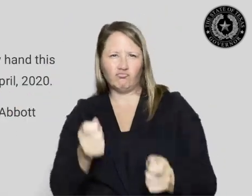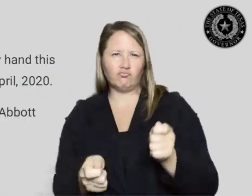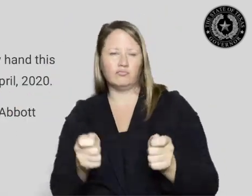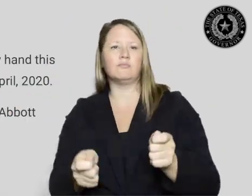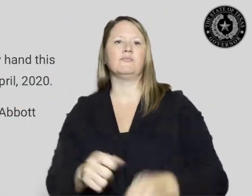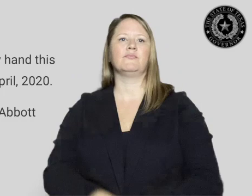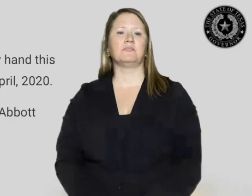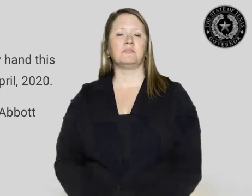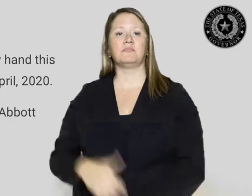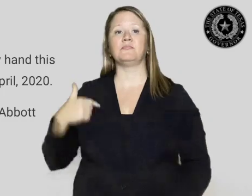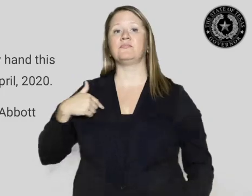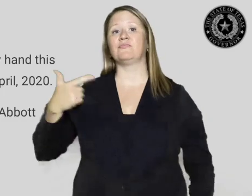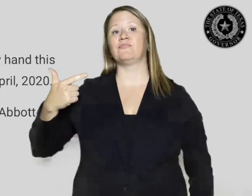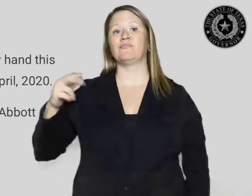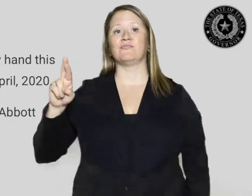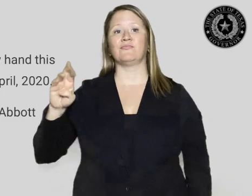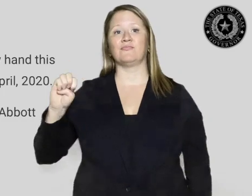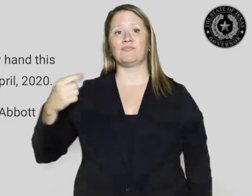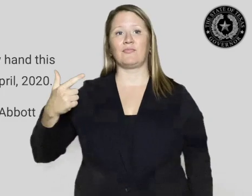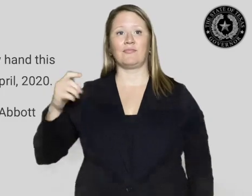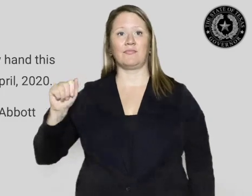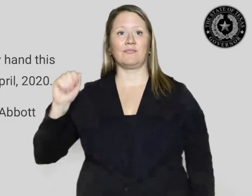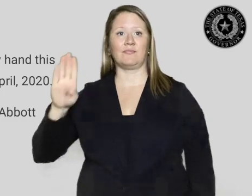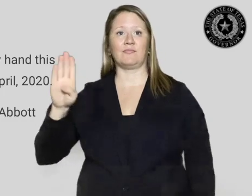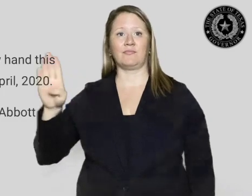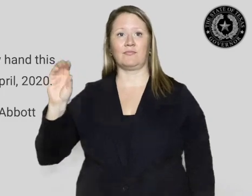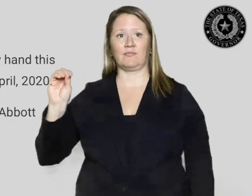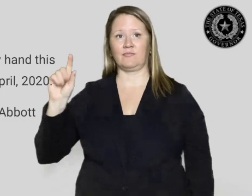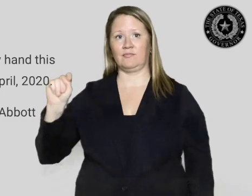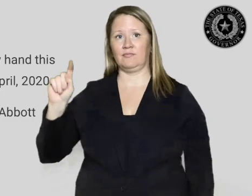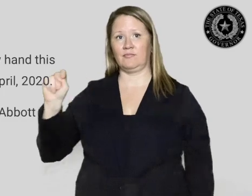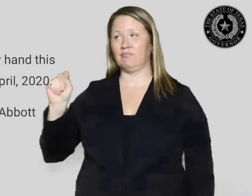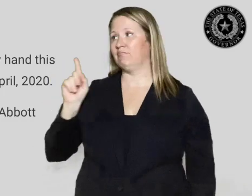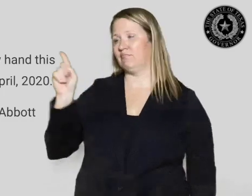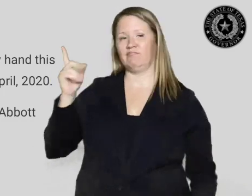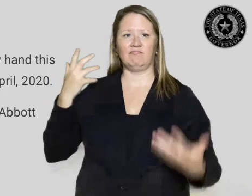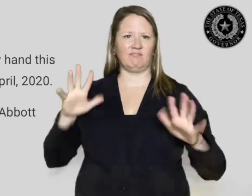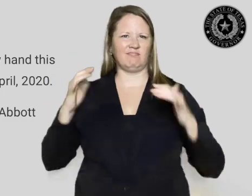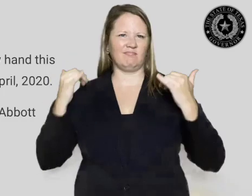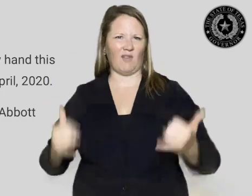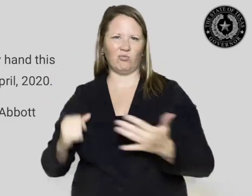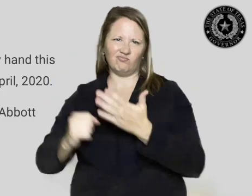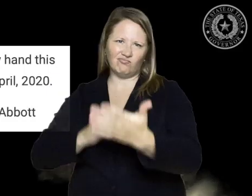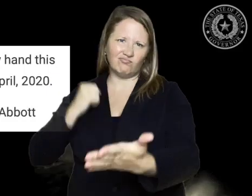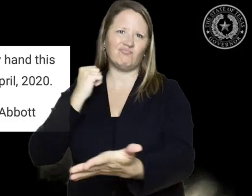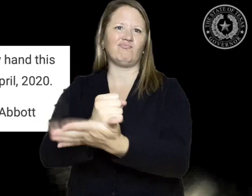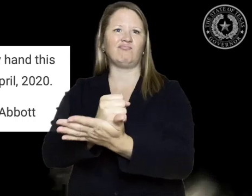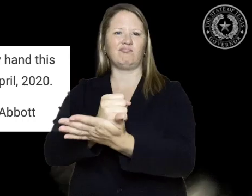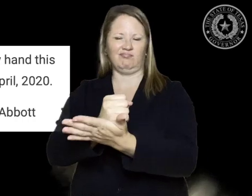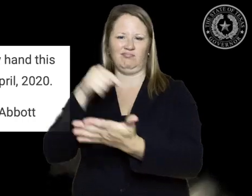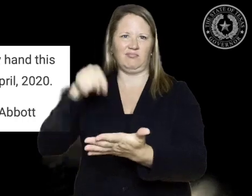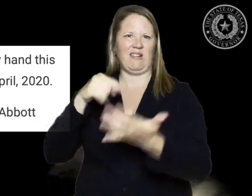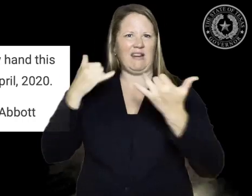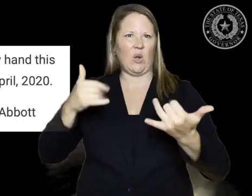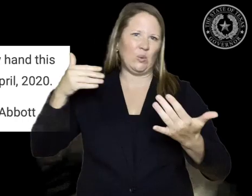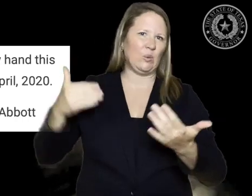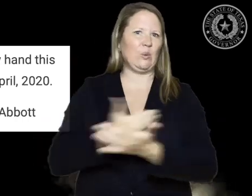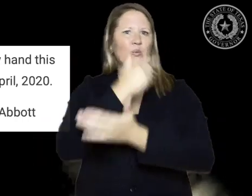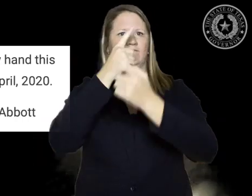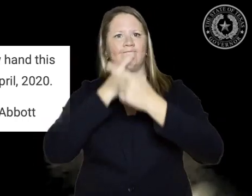Governor. Given under my hand, the 27th day of April 2020. Governor Greg Abbott.